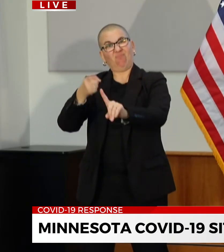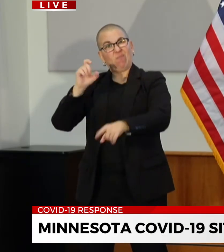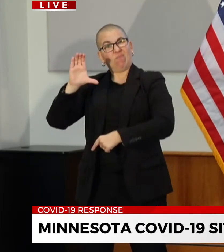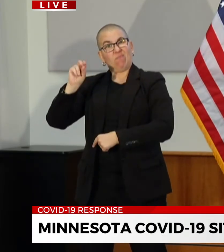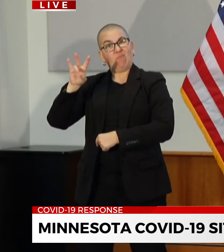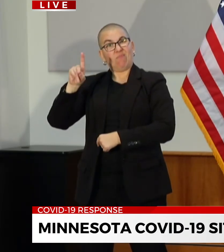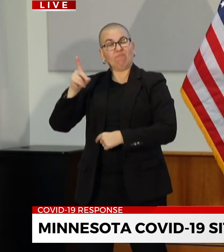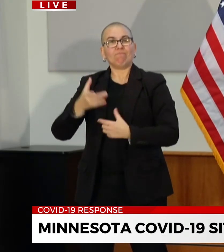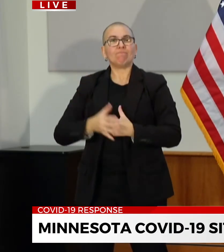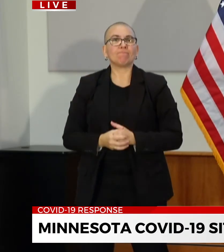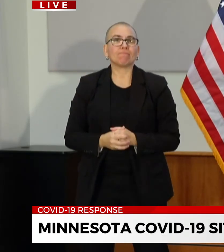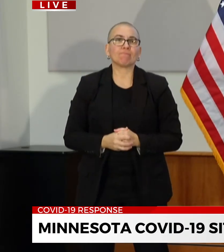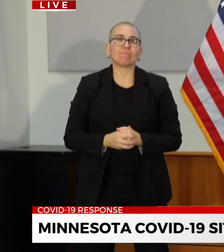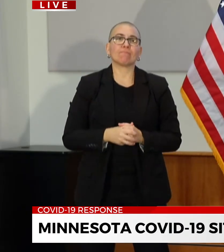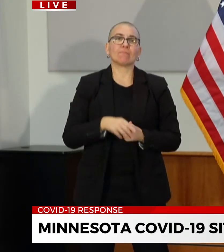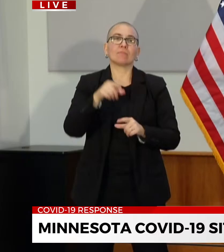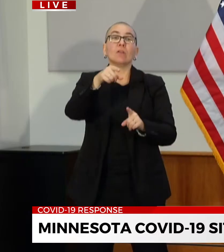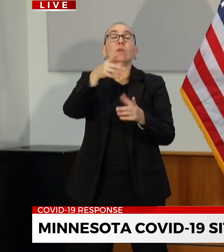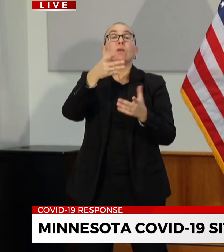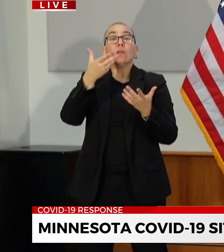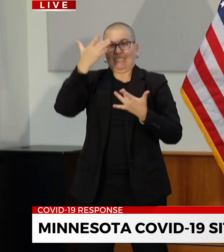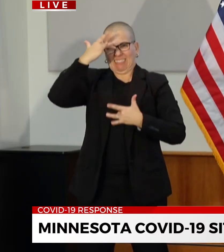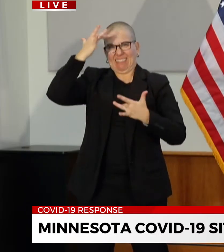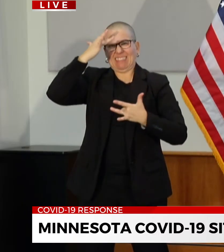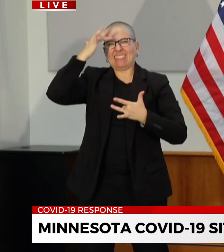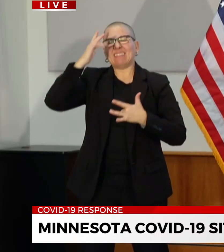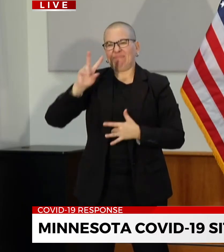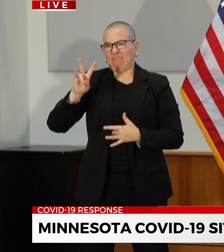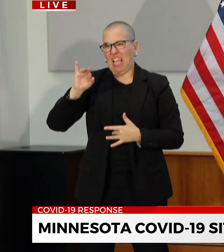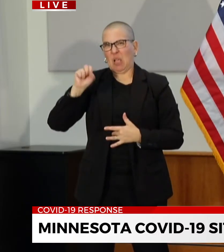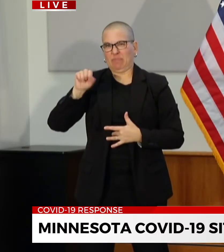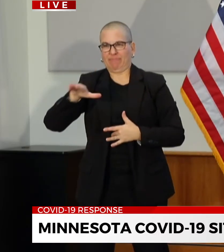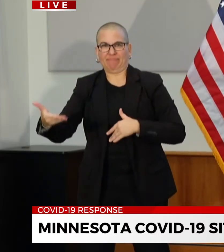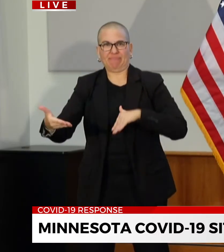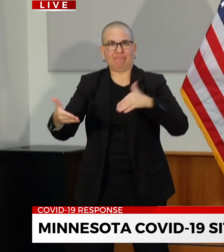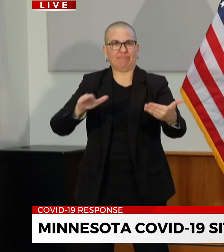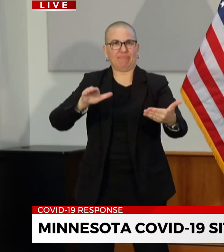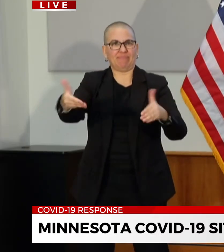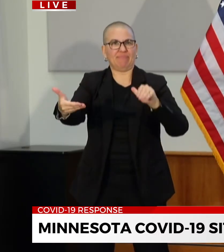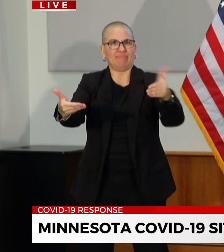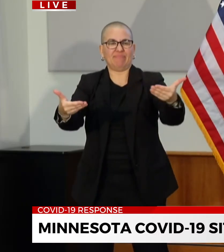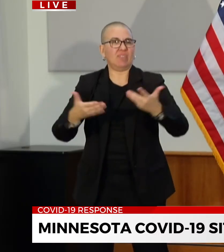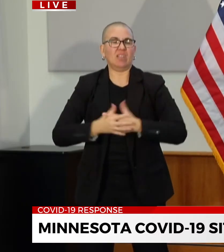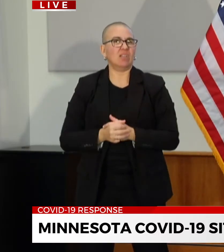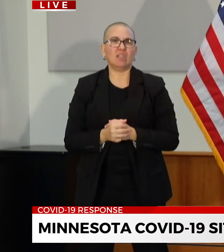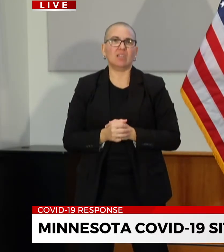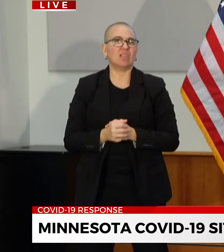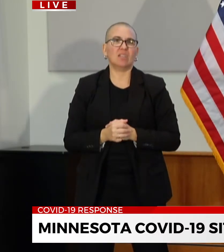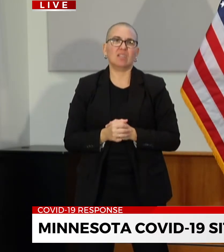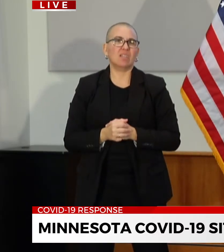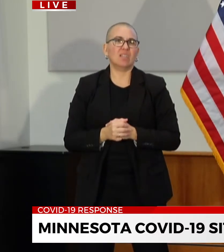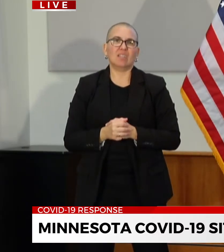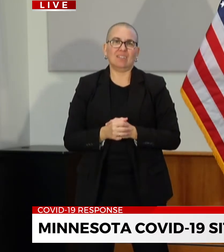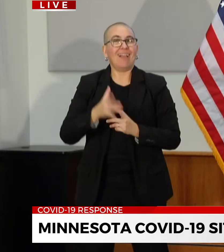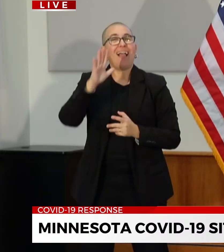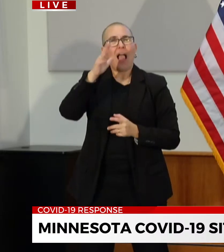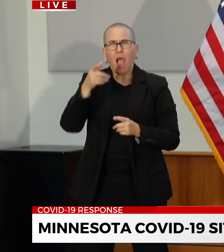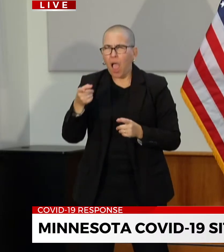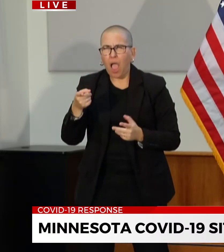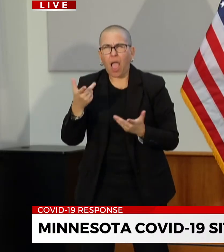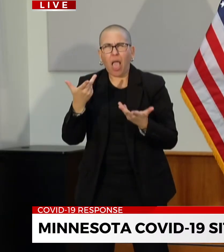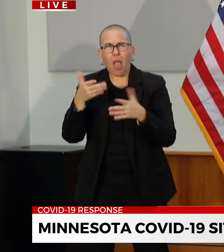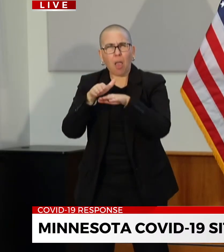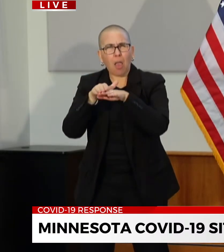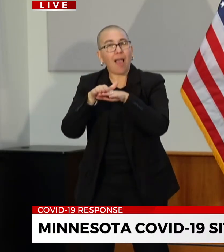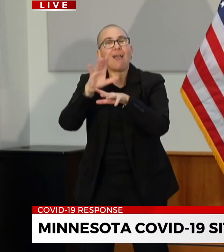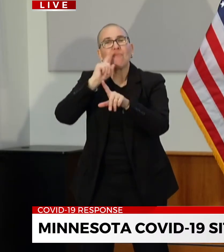lives to this disease also follows pretty much the similar pattern, lagged by several weeks from the rising cases, as the governor has